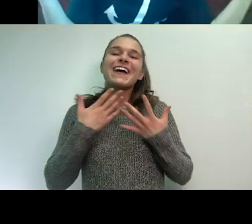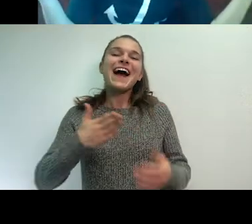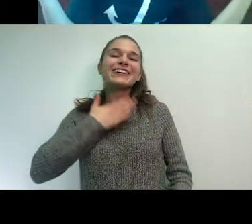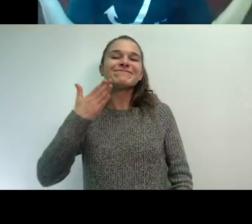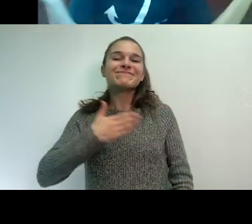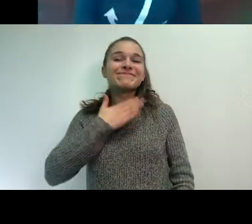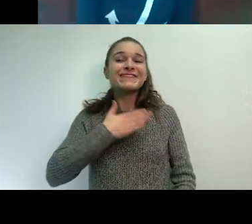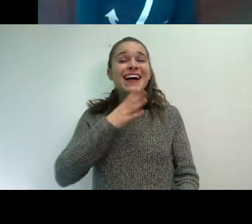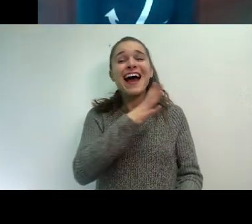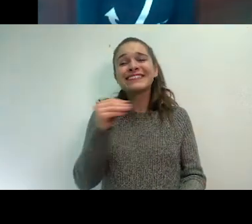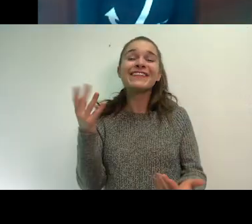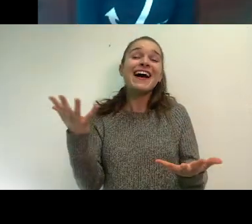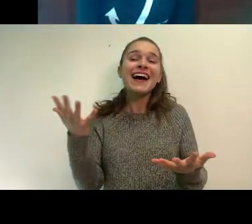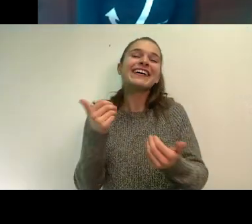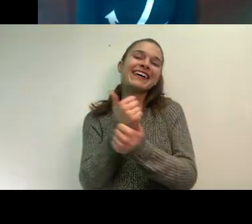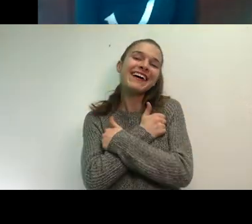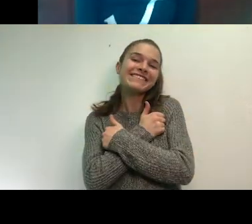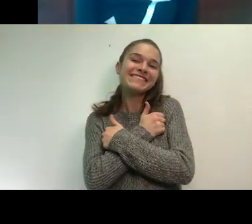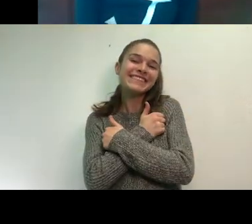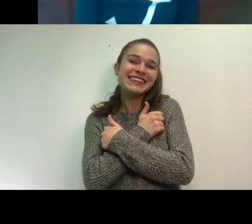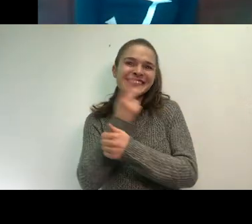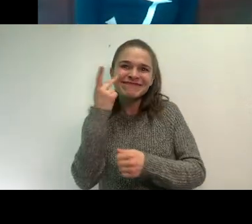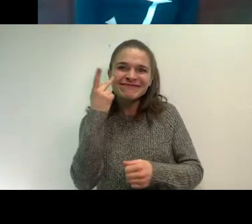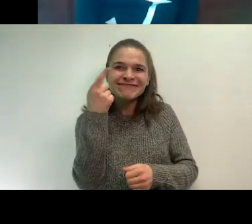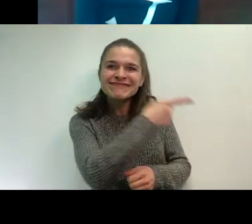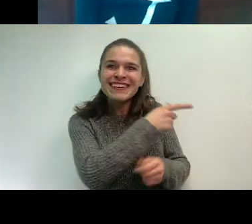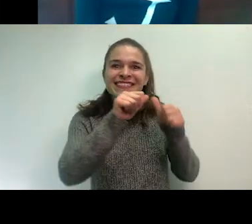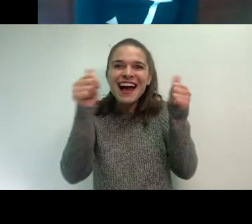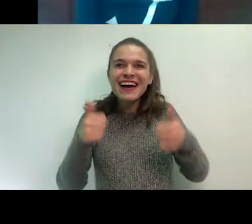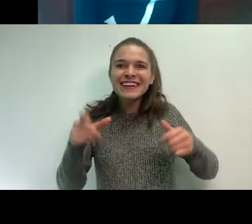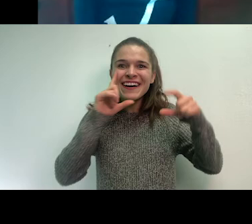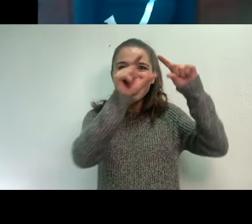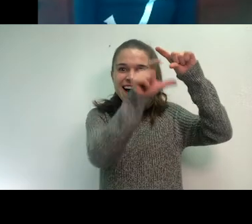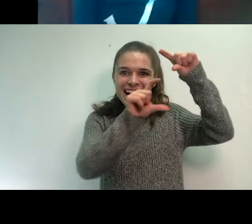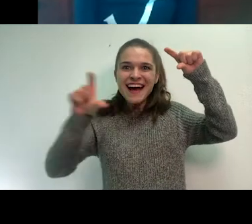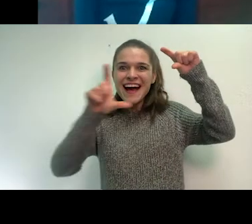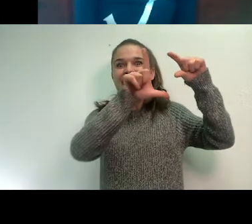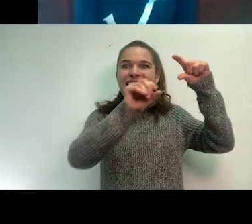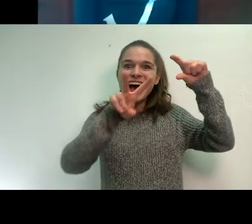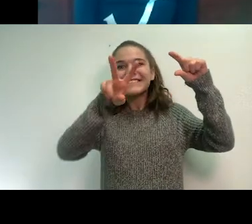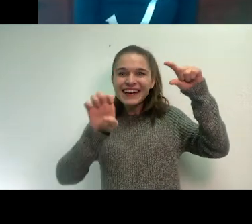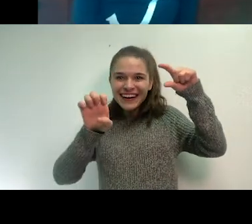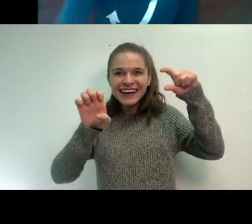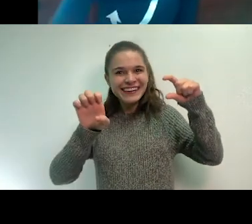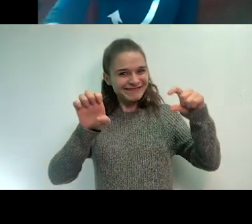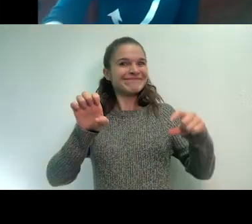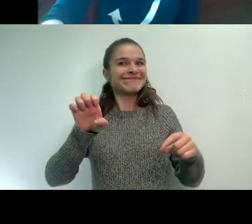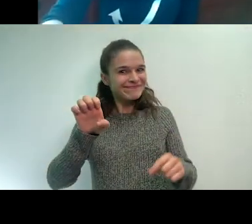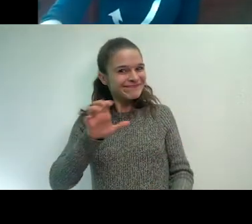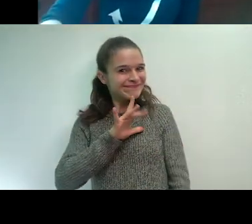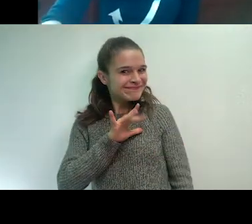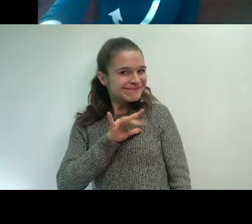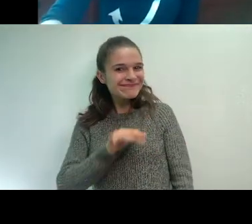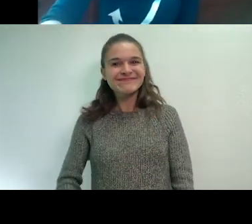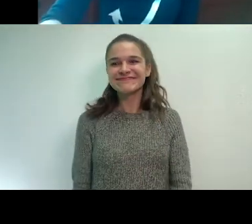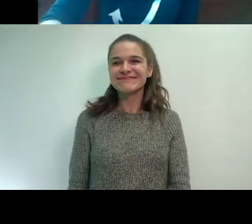love. Look, they're spelling out love. That worked out well. And that's the